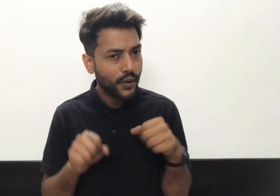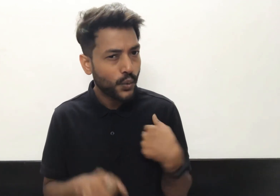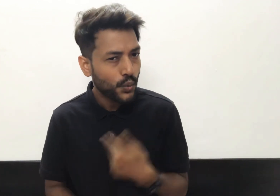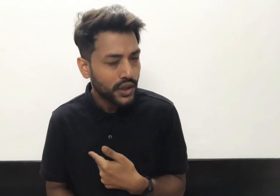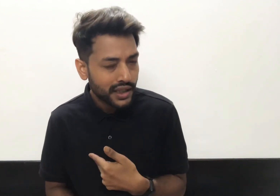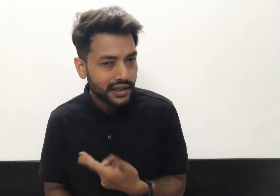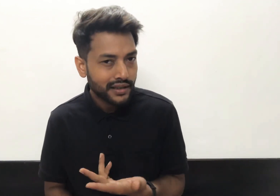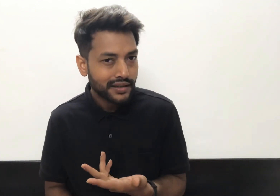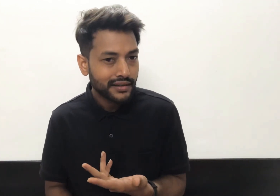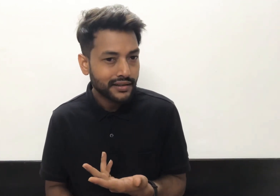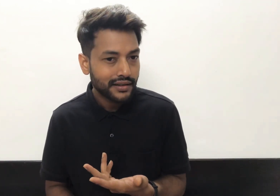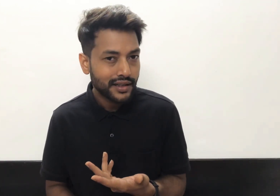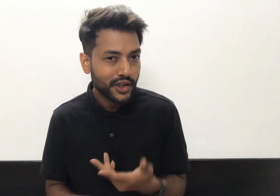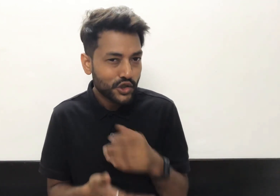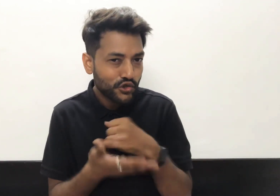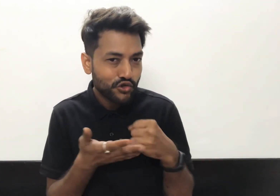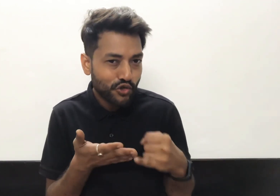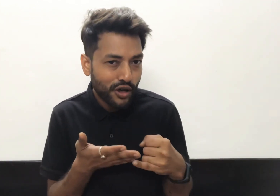See, I'm drawing every creature out here.